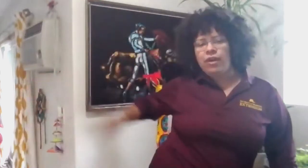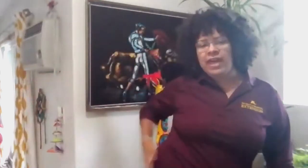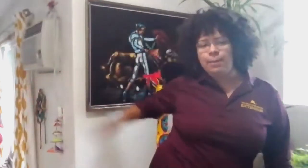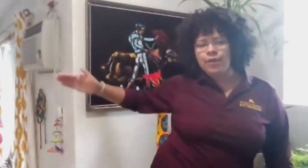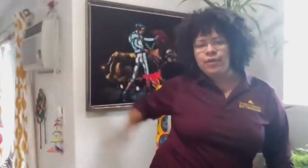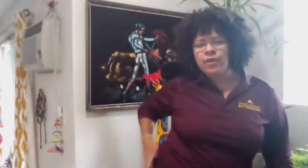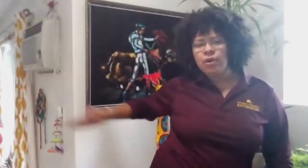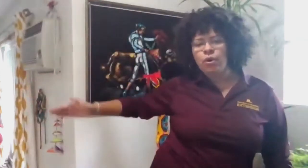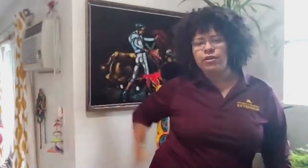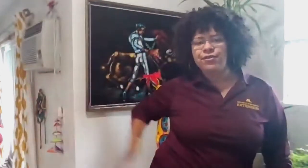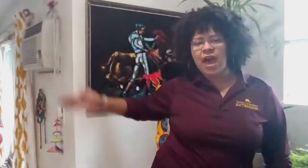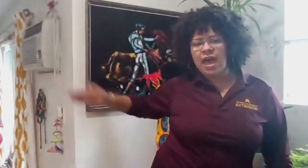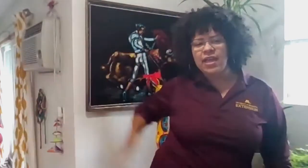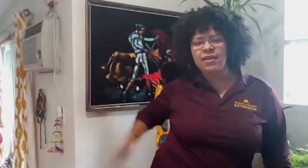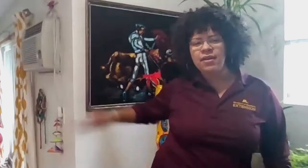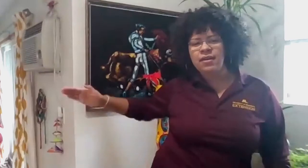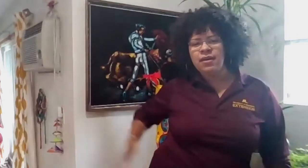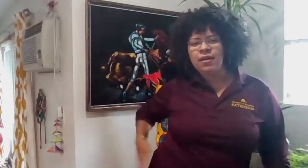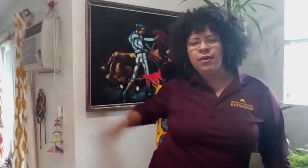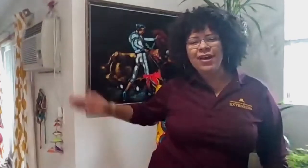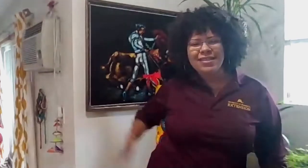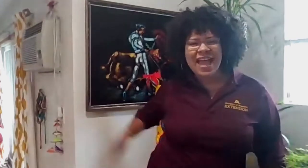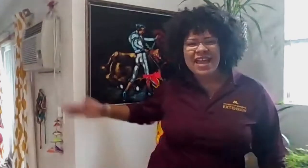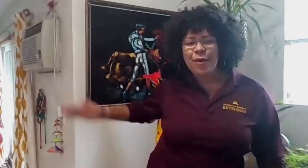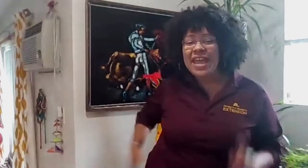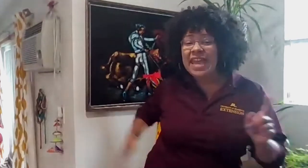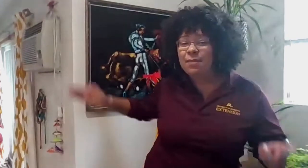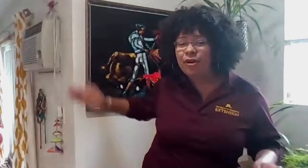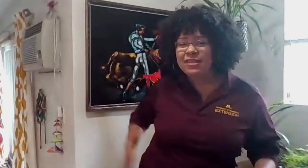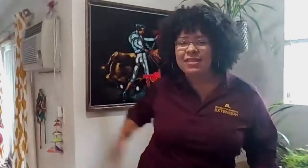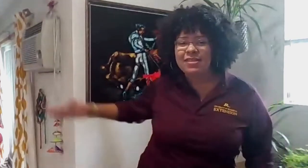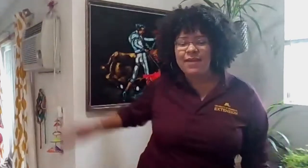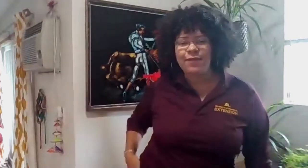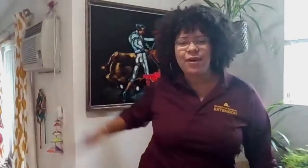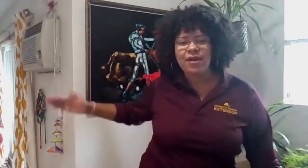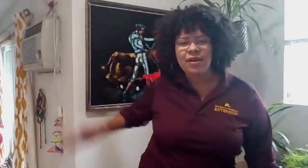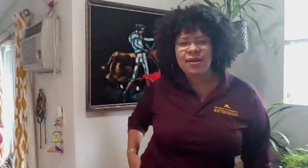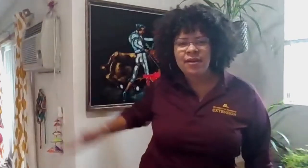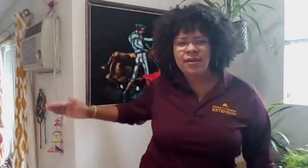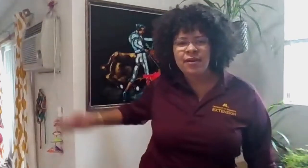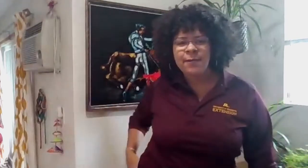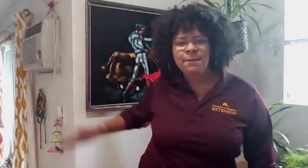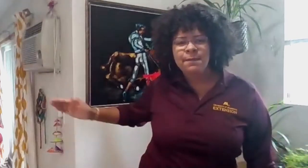hip or your thigh. What sign, what animal is this a sign for? I don't